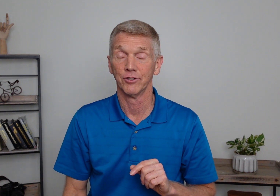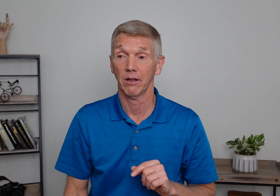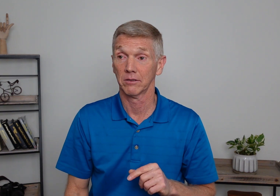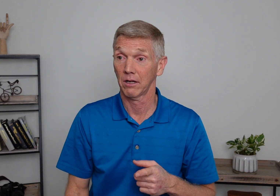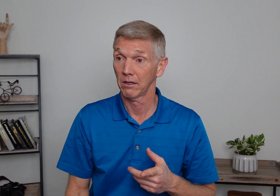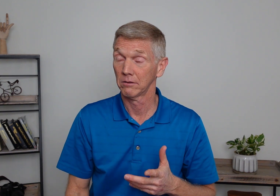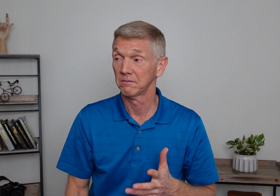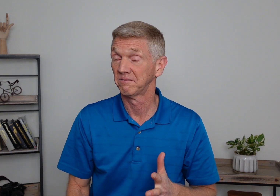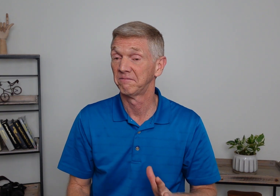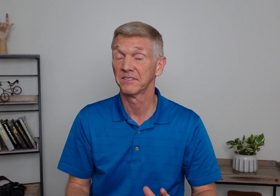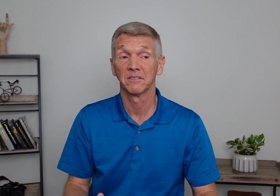jealous?